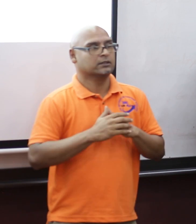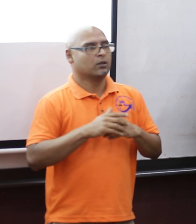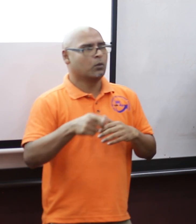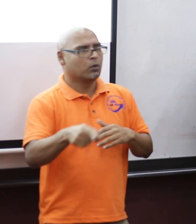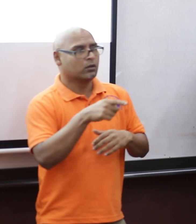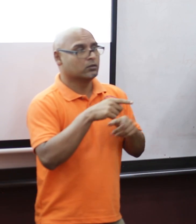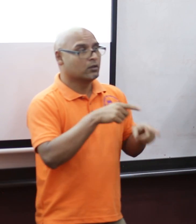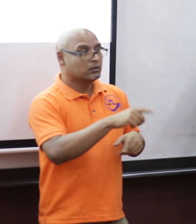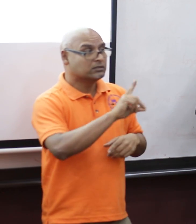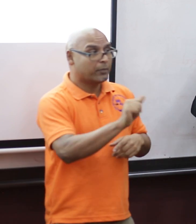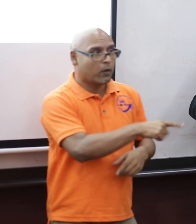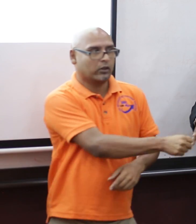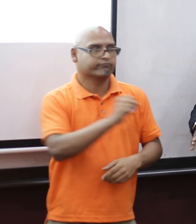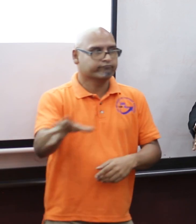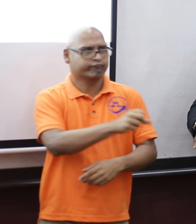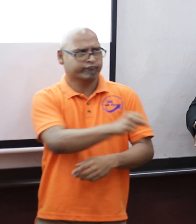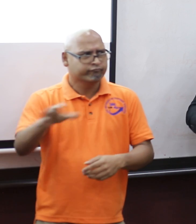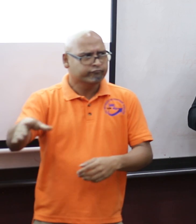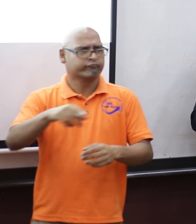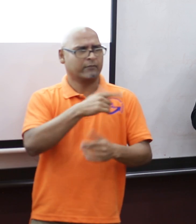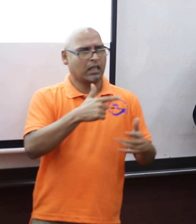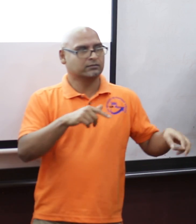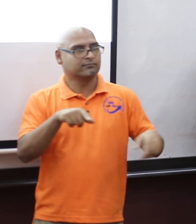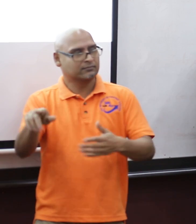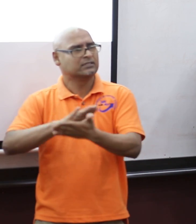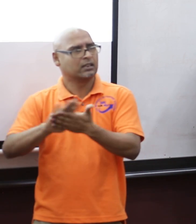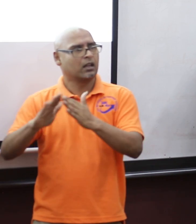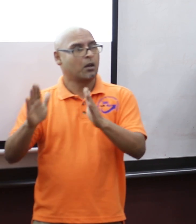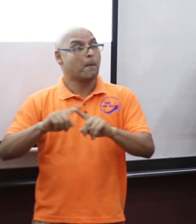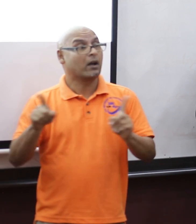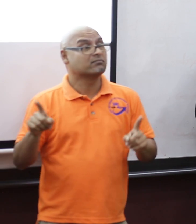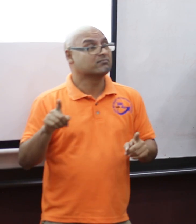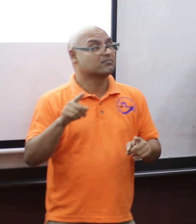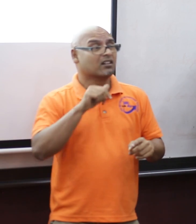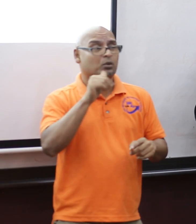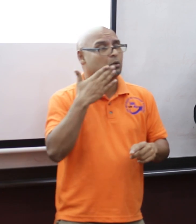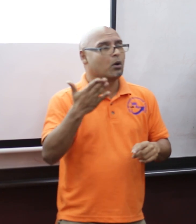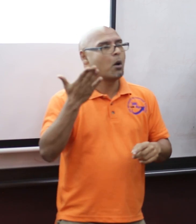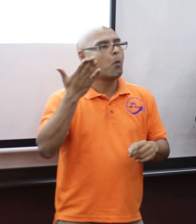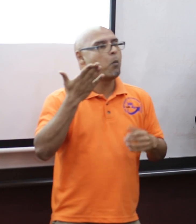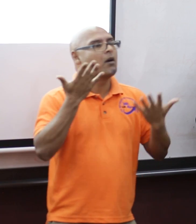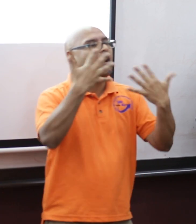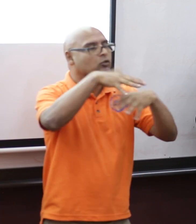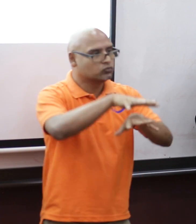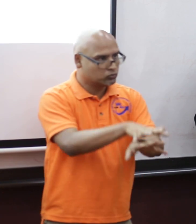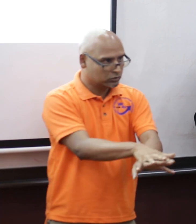school for persons with disabilities and put them there, instead of them being integrated into the wider